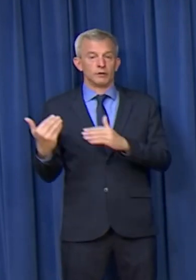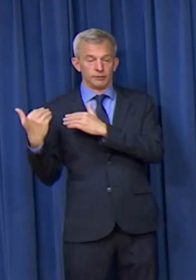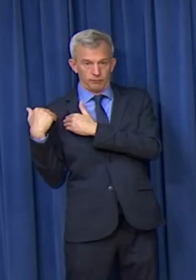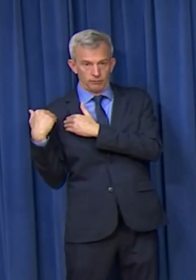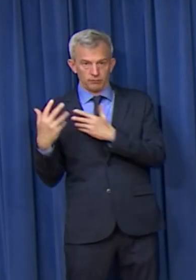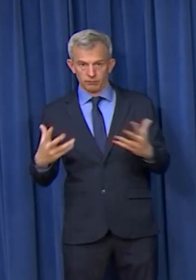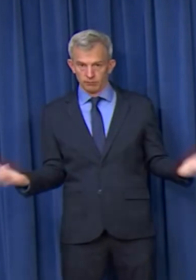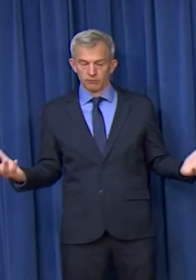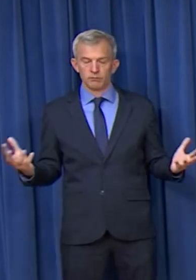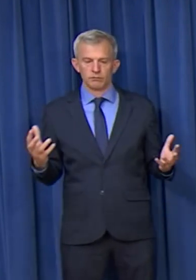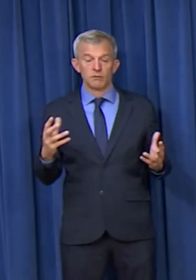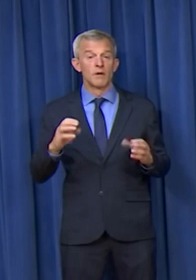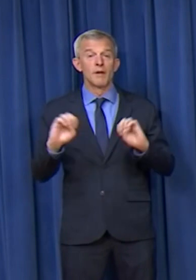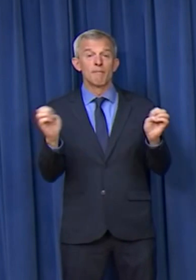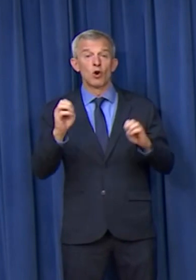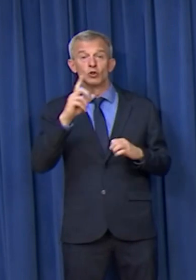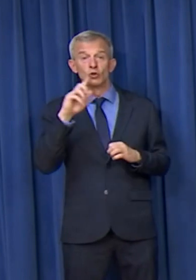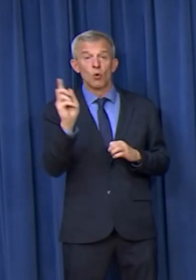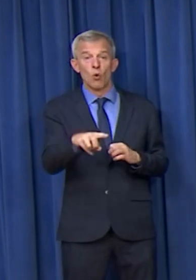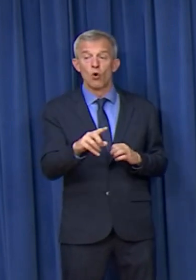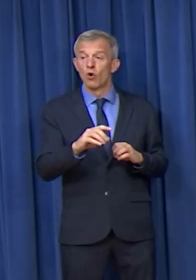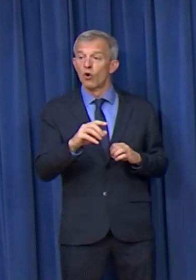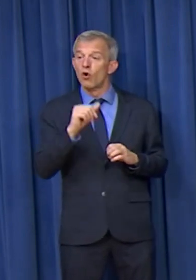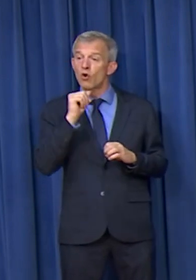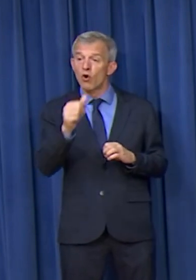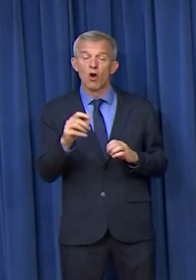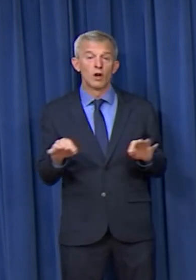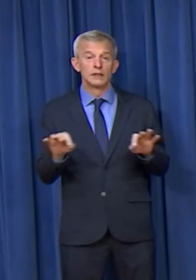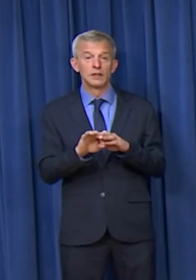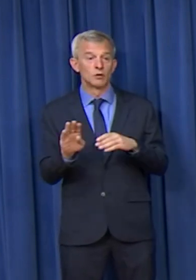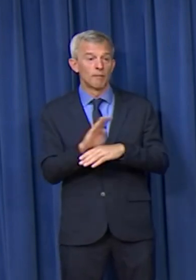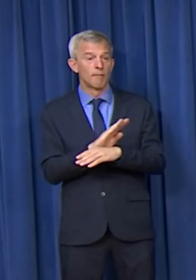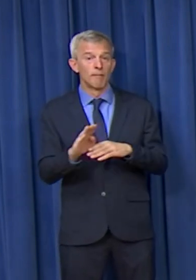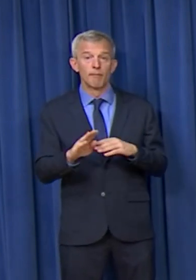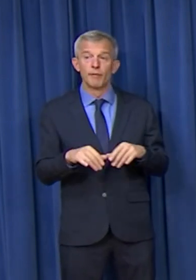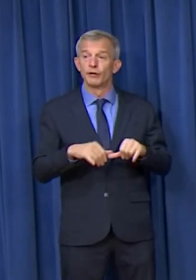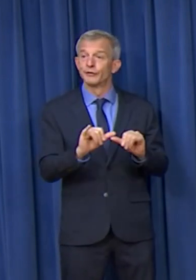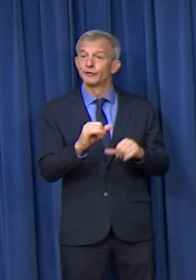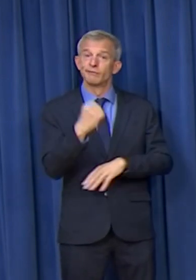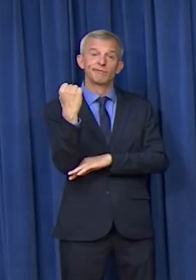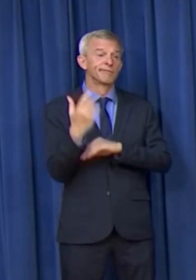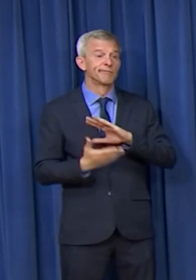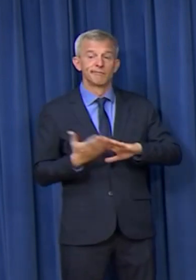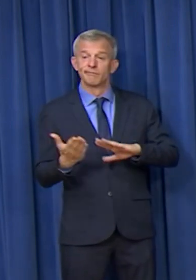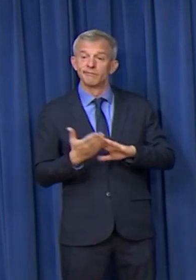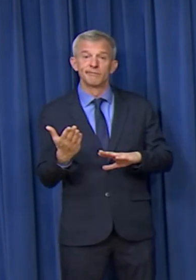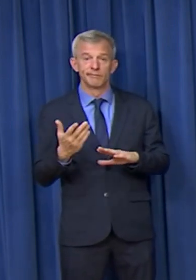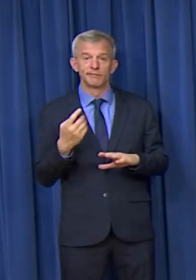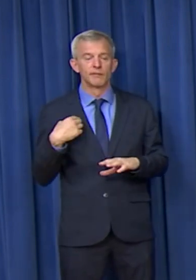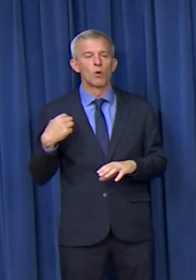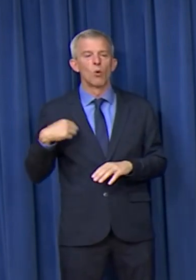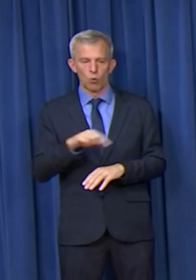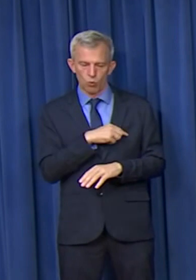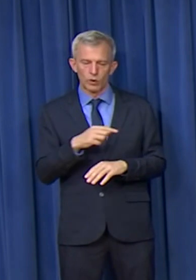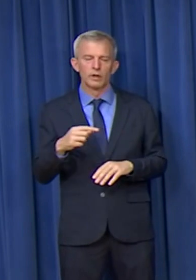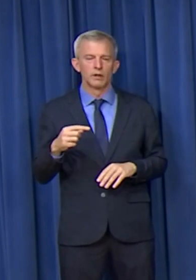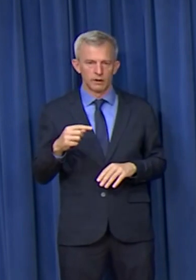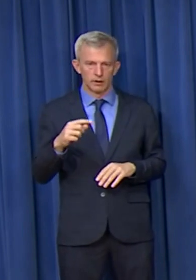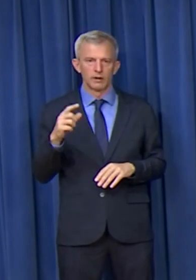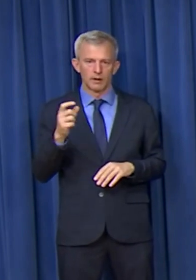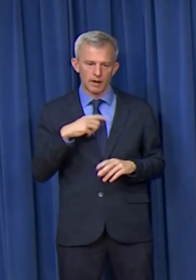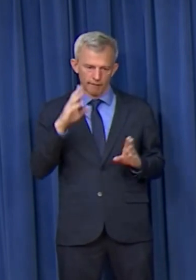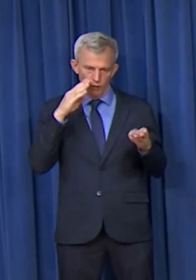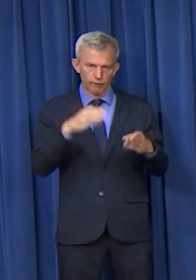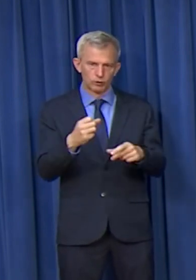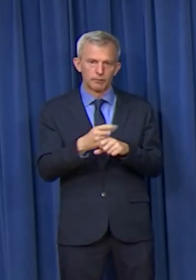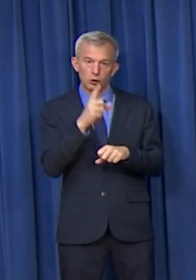the emergency order against non-essential businesses remaining open. We have to date filed 4 misdemeanor prosecutions